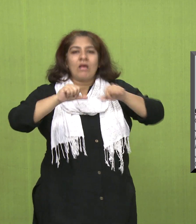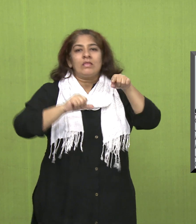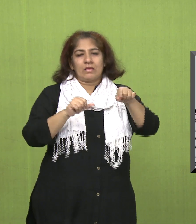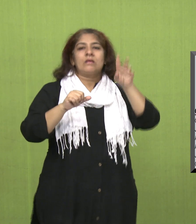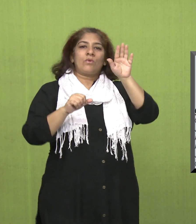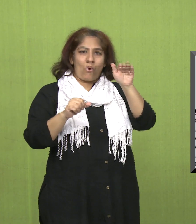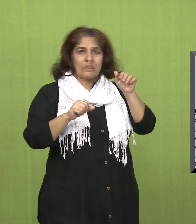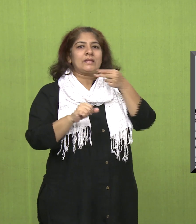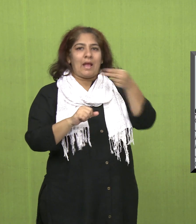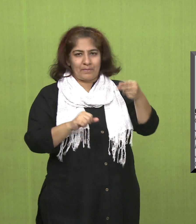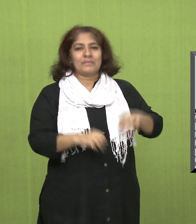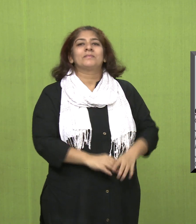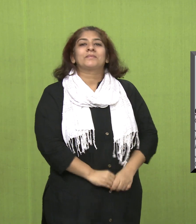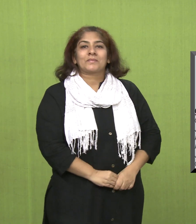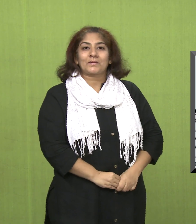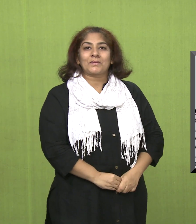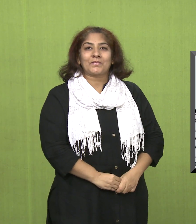training. That is the off-the-job method.